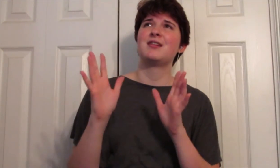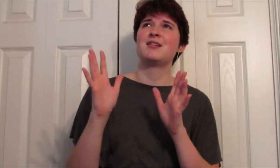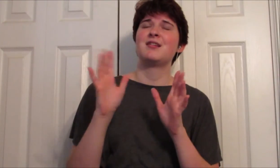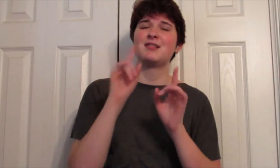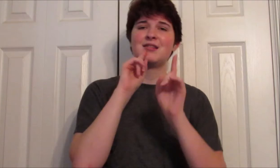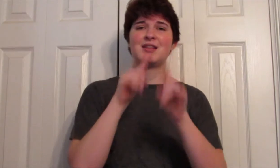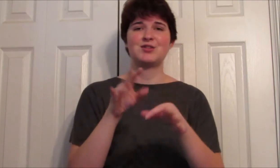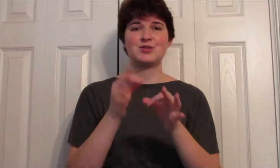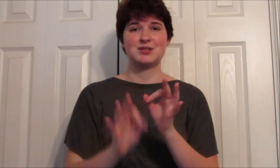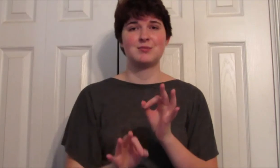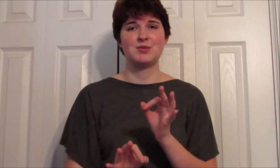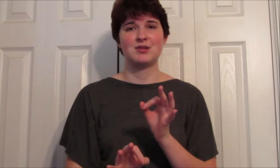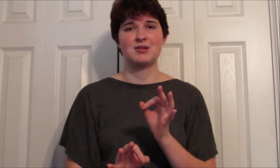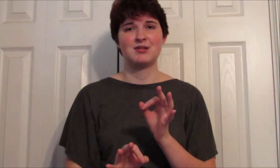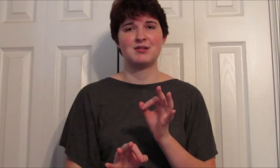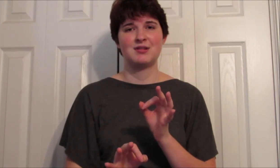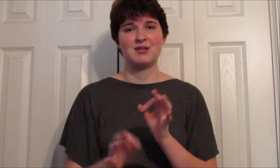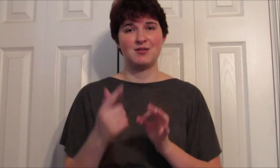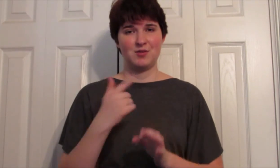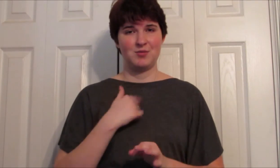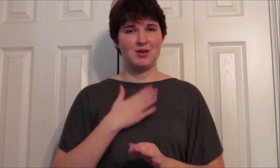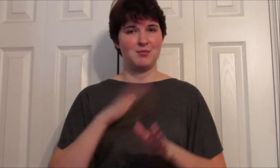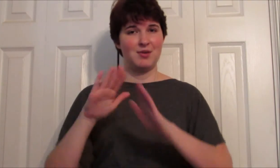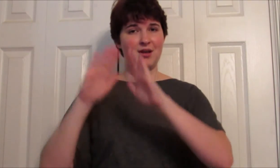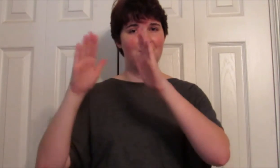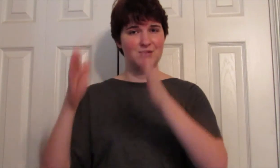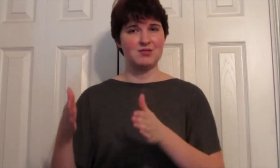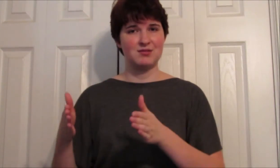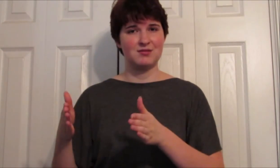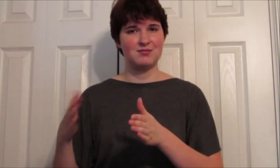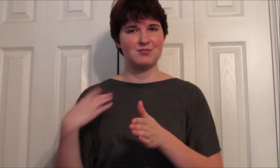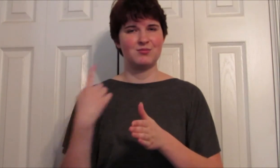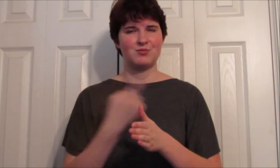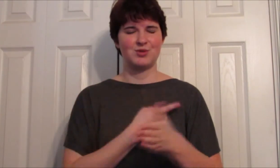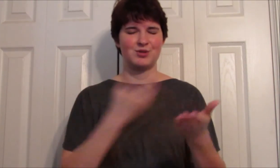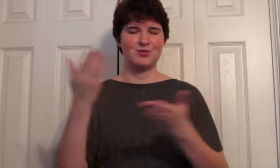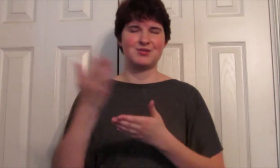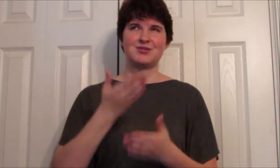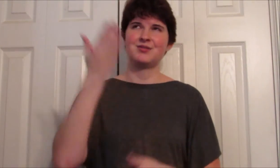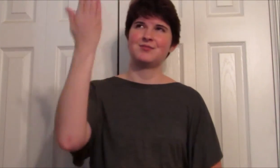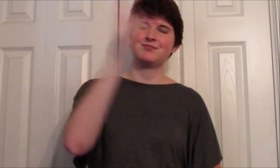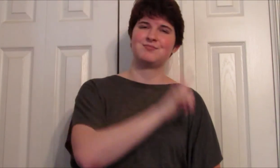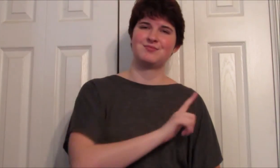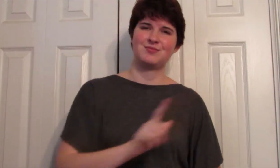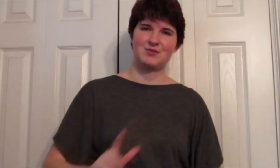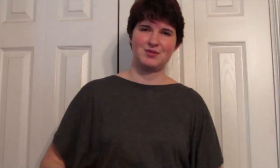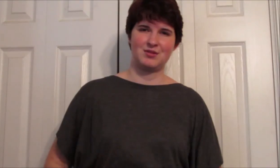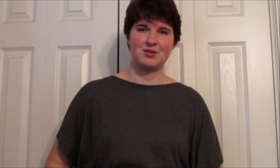simple. For me and my household, we will serve the Lord. You